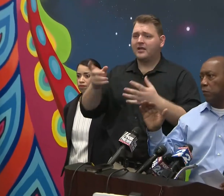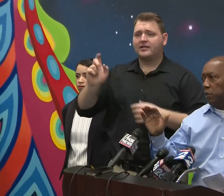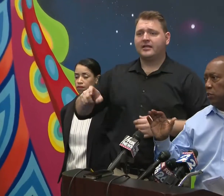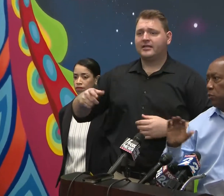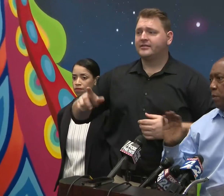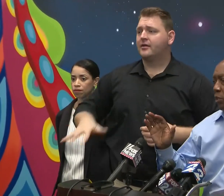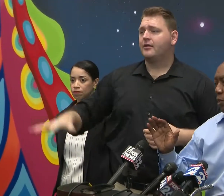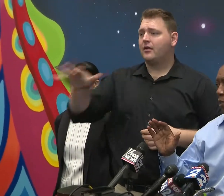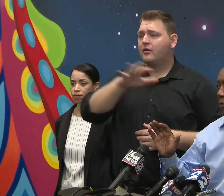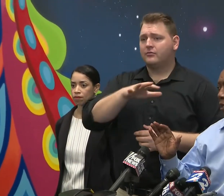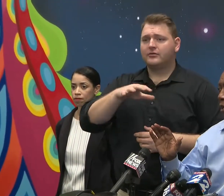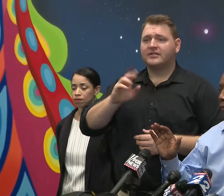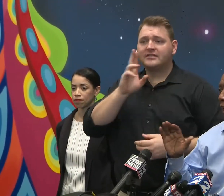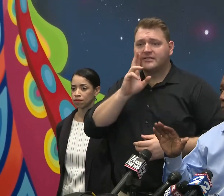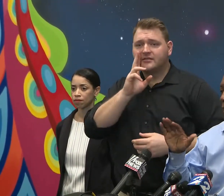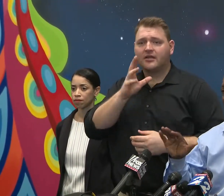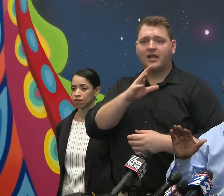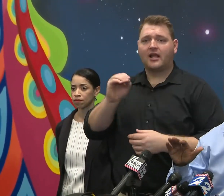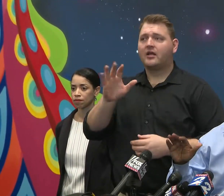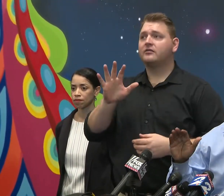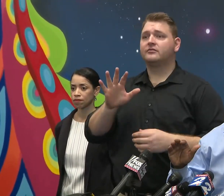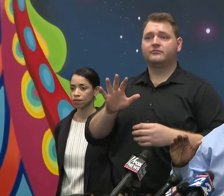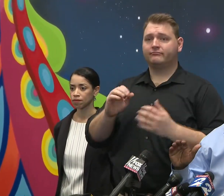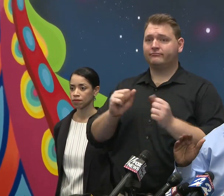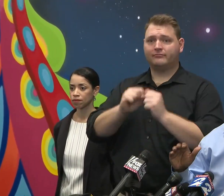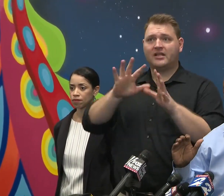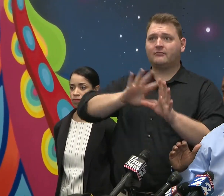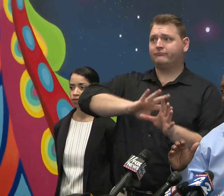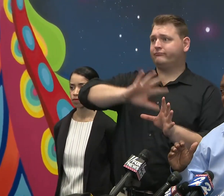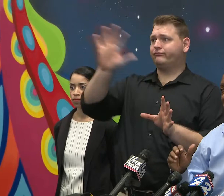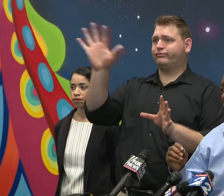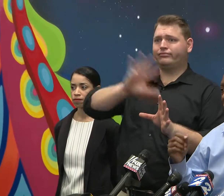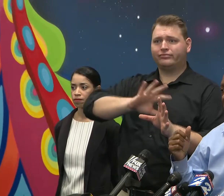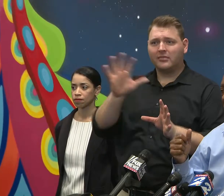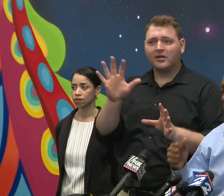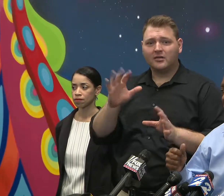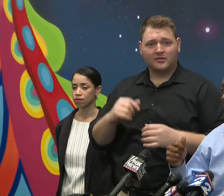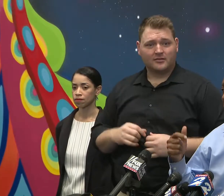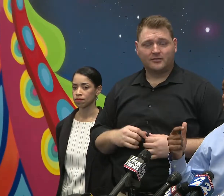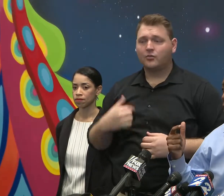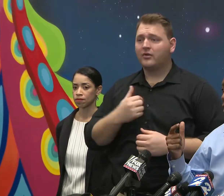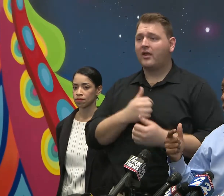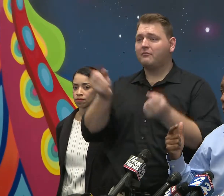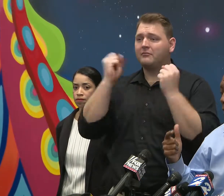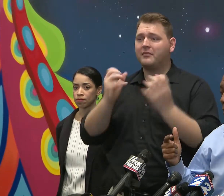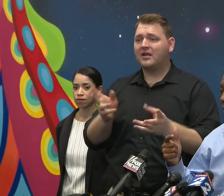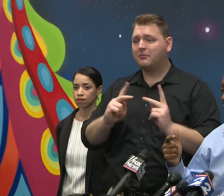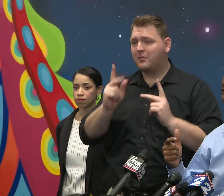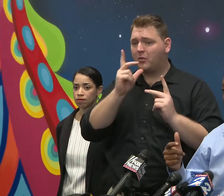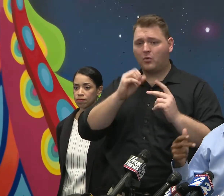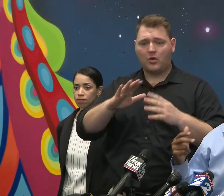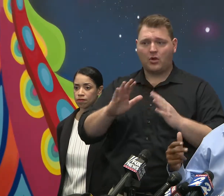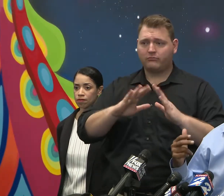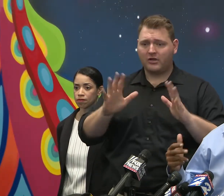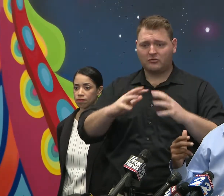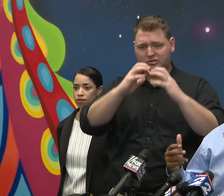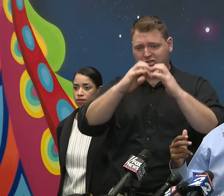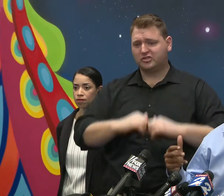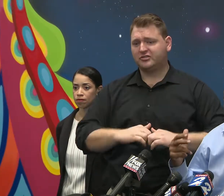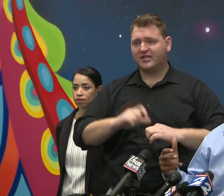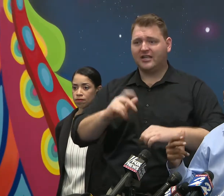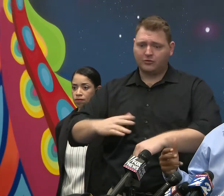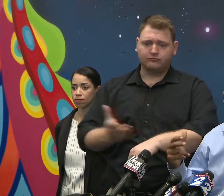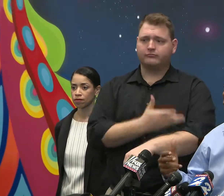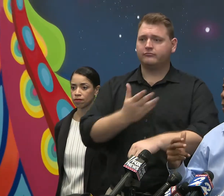and in the region, tremendous needs. We've got people in homes that have been badly damaged, need to be rehabbed or totally rebuilt. We have people who